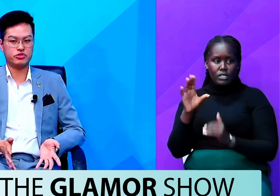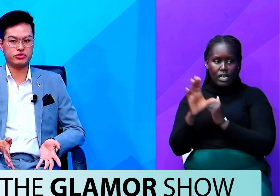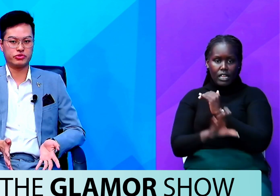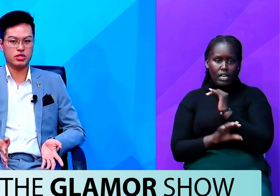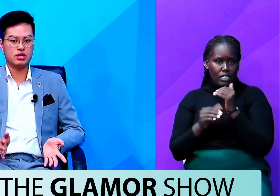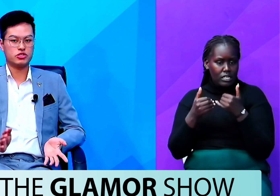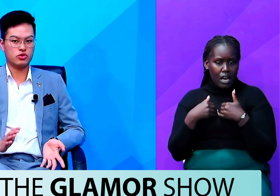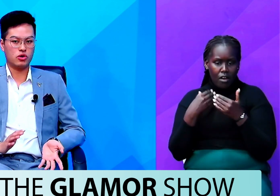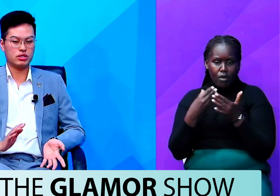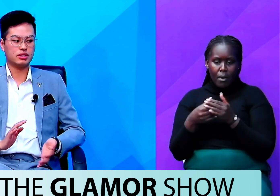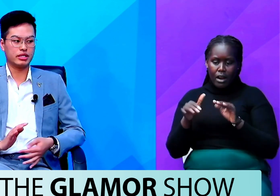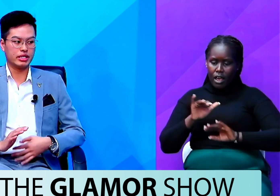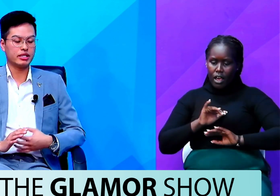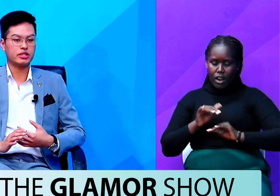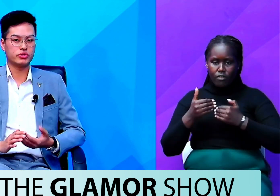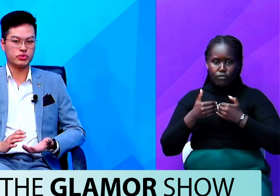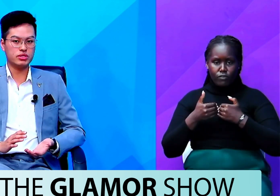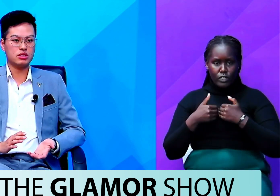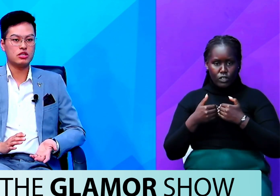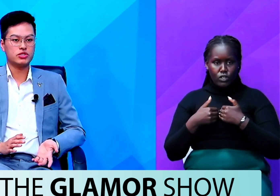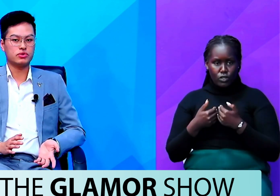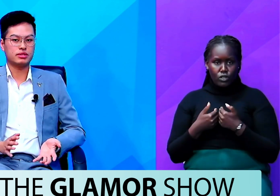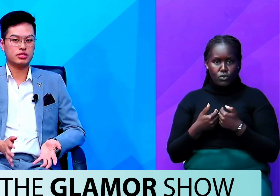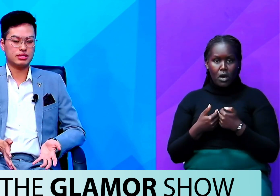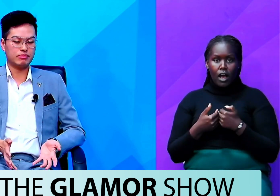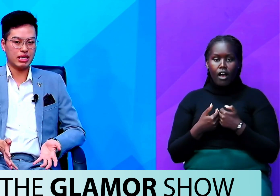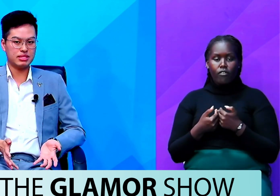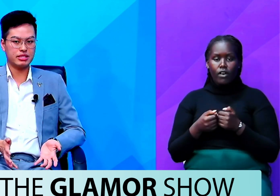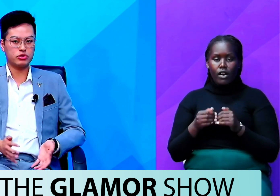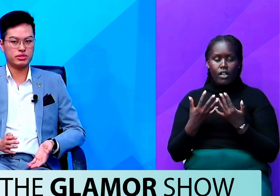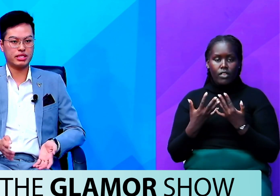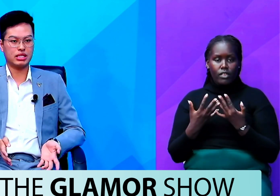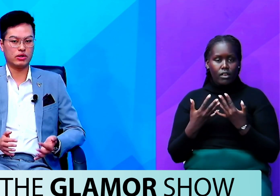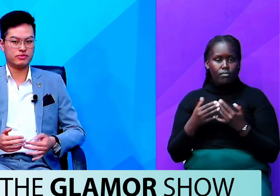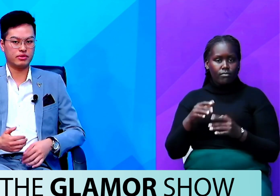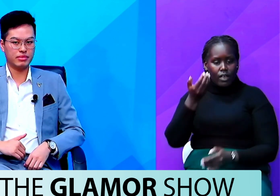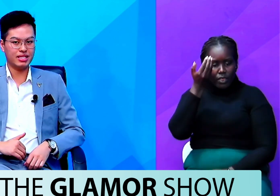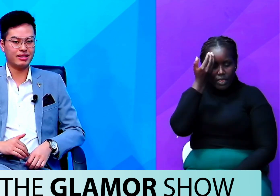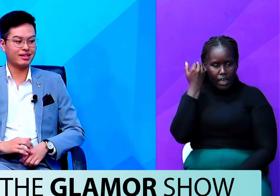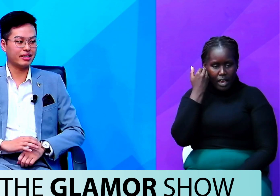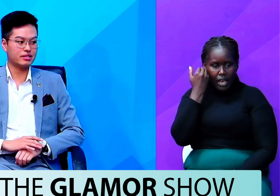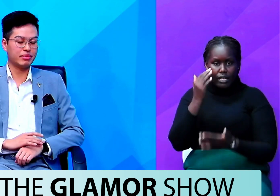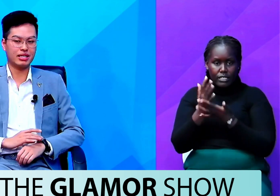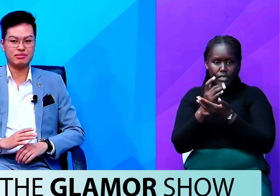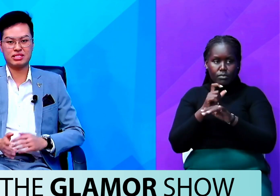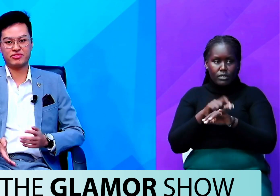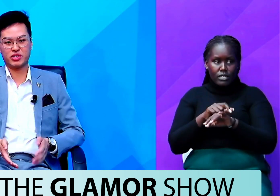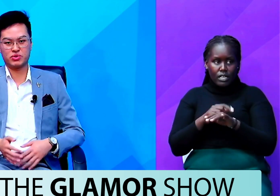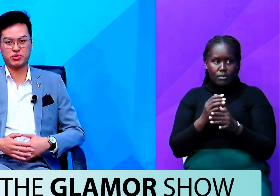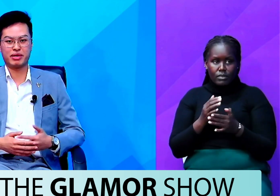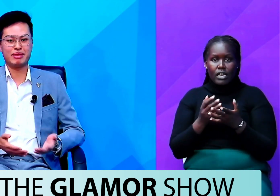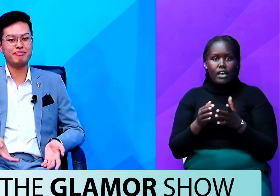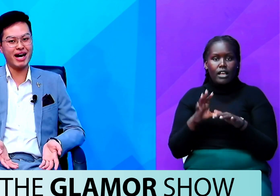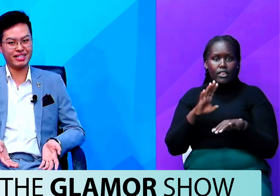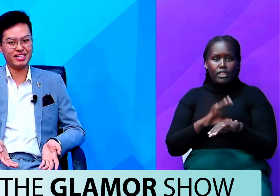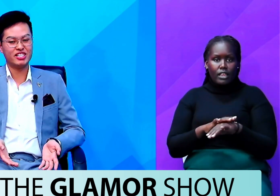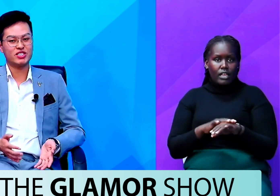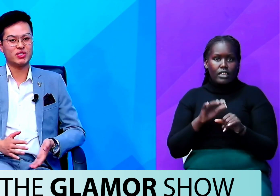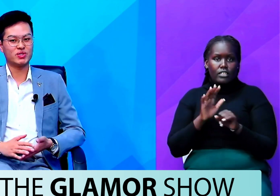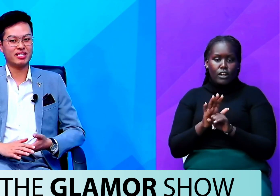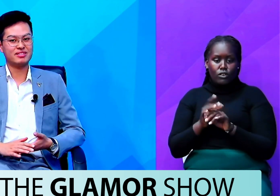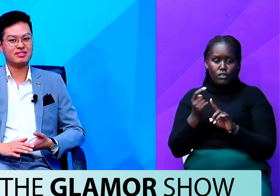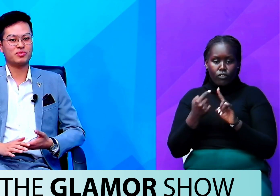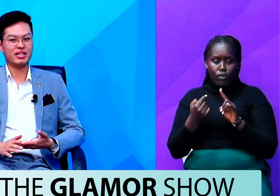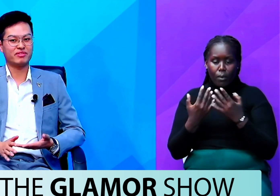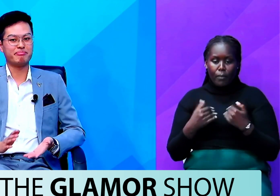enough to store the goods. So sometimes they do take a lot from me and then later it becomes difficult to pay me back.